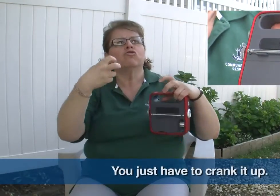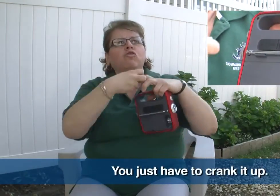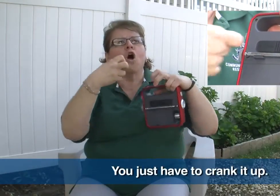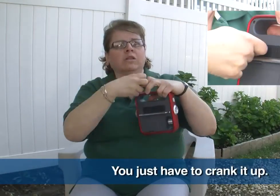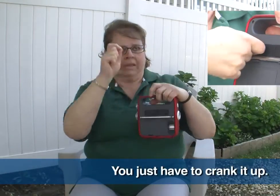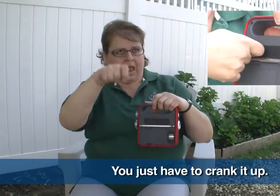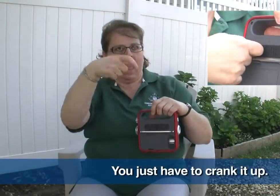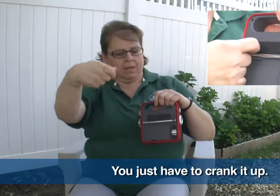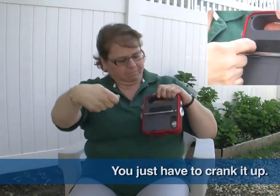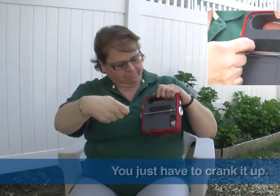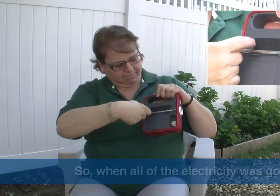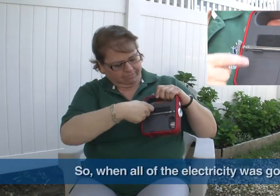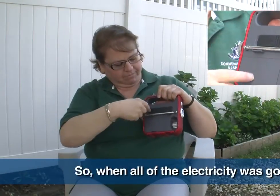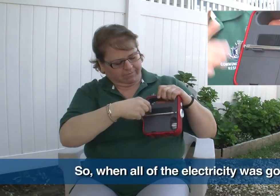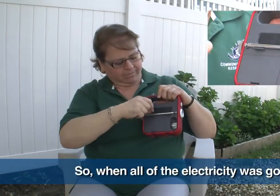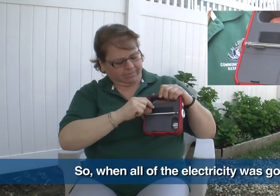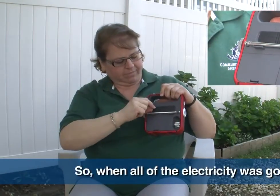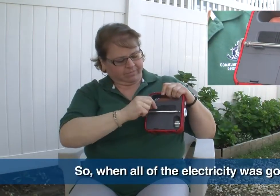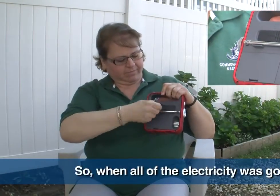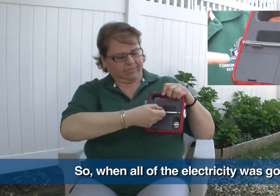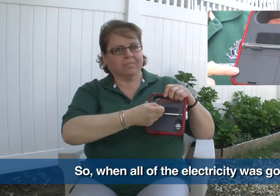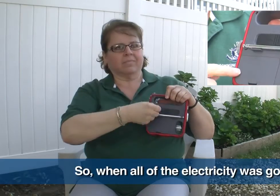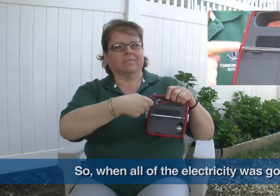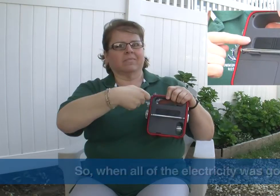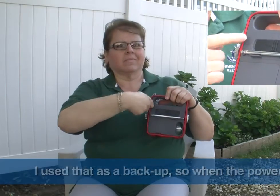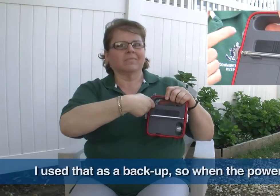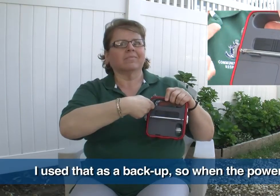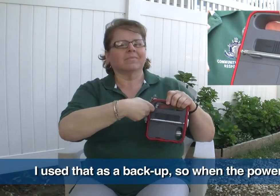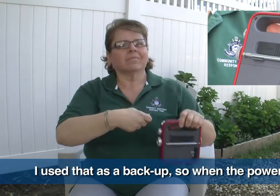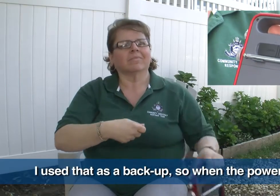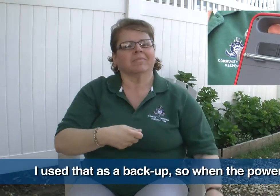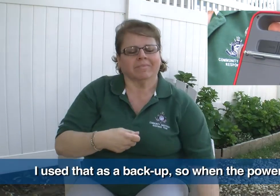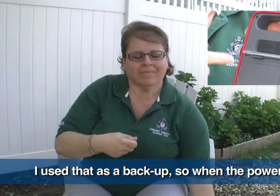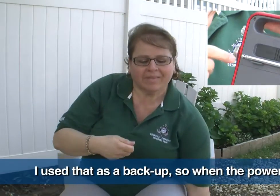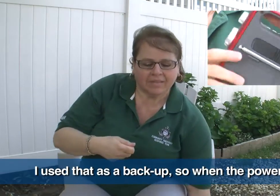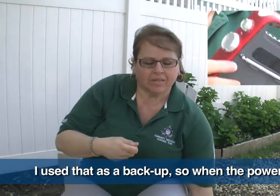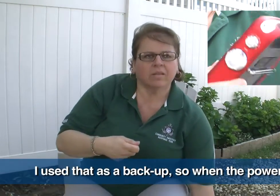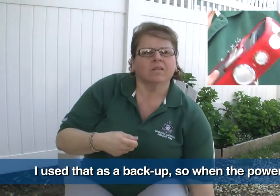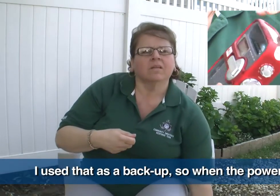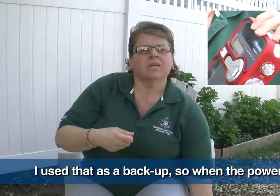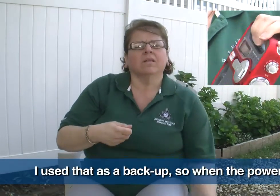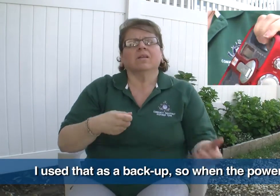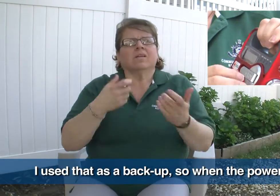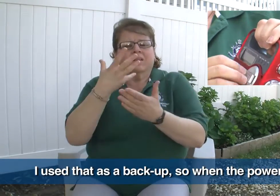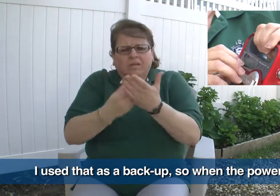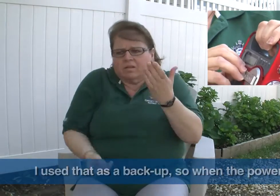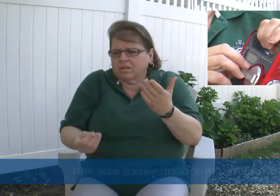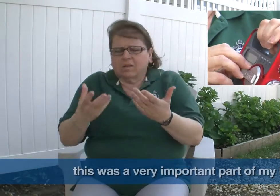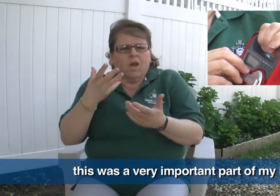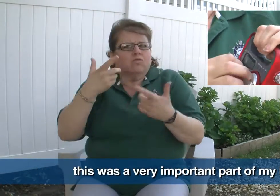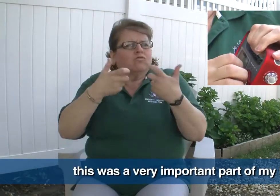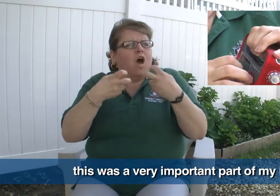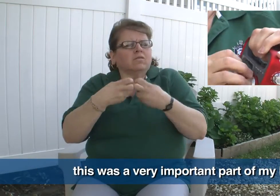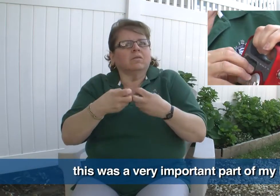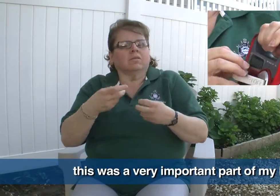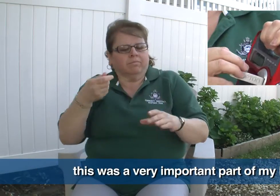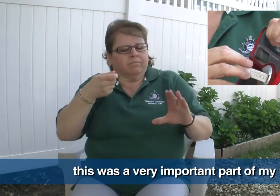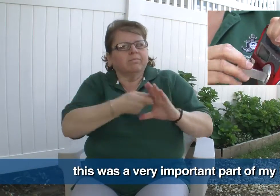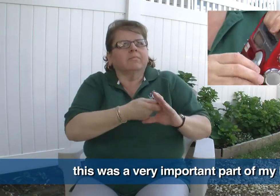have to crank it up. So when all the electricity was gone, I used that as a backup. So when the power was out, this was a very important part of